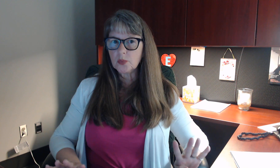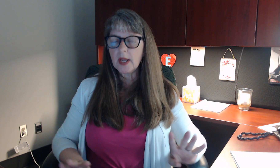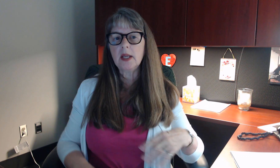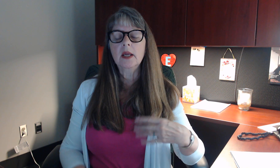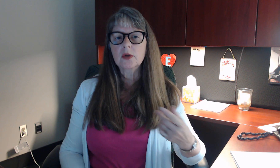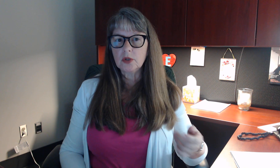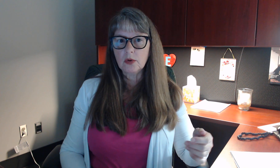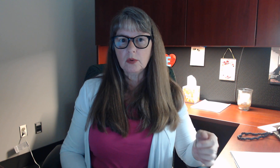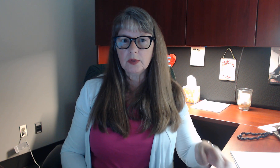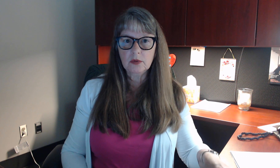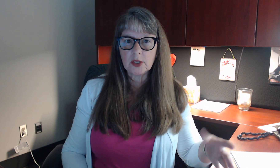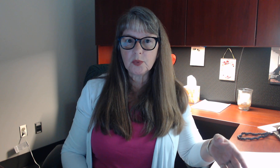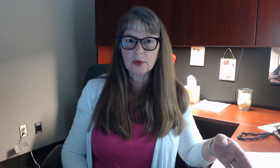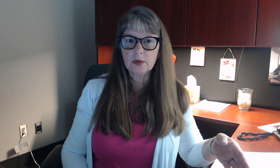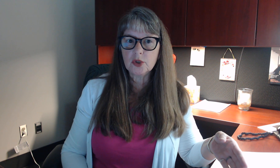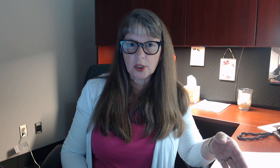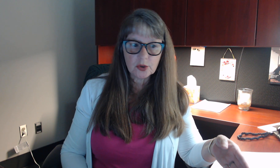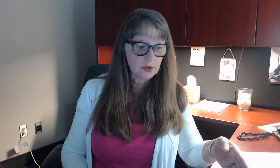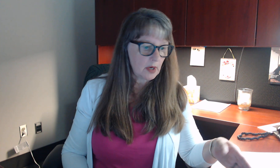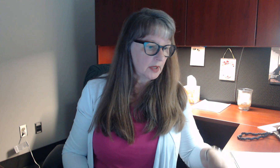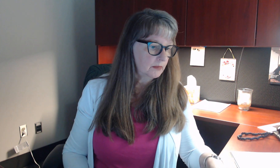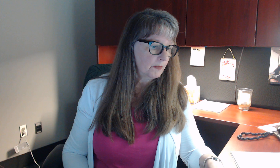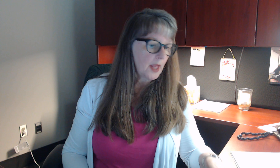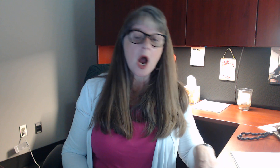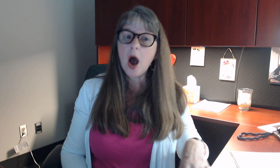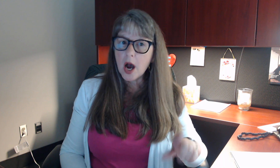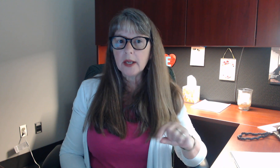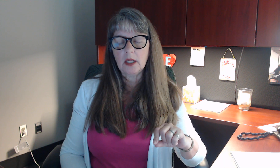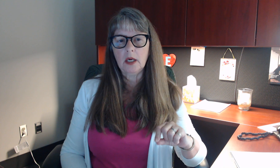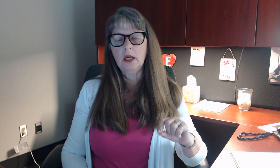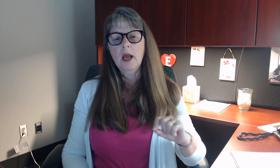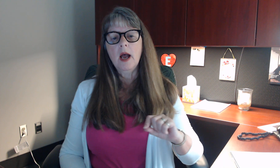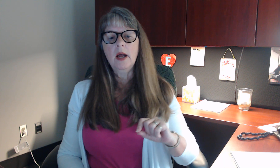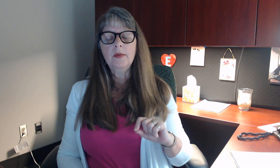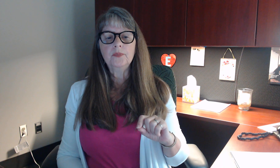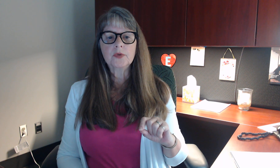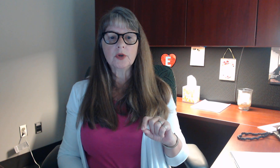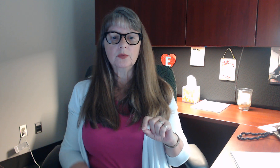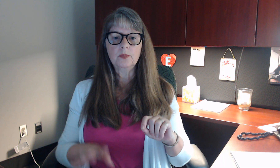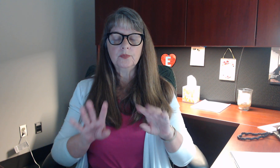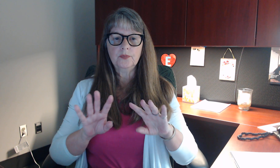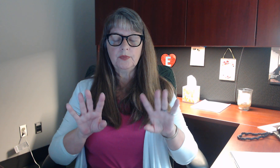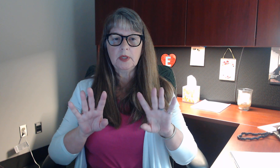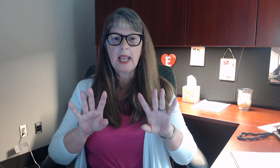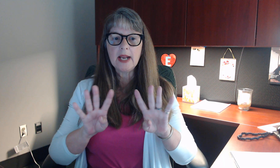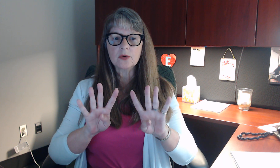way. So that's where the gestures come in. Hanukkah. So the candles,